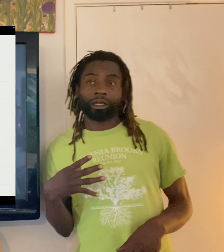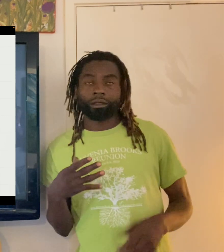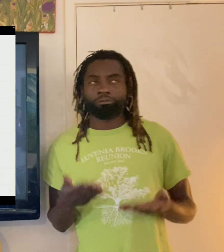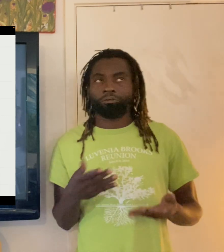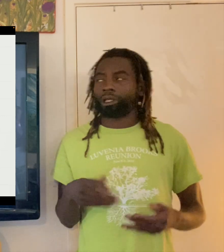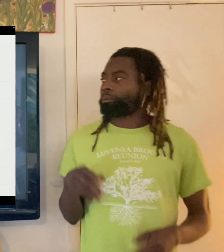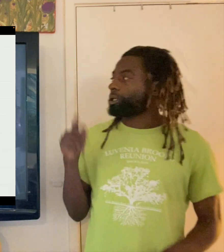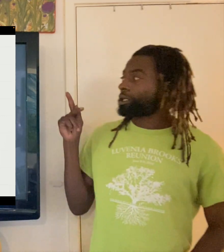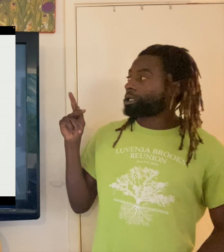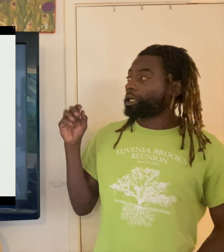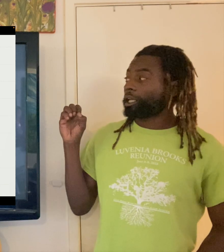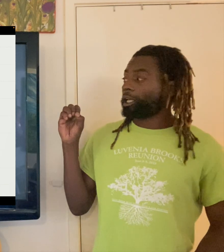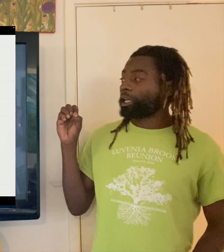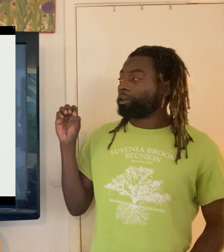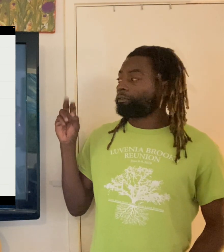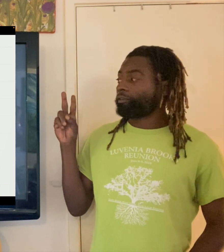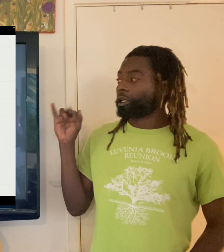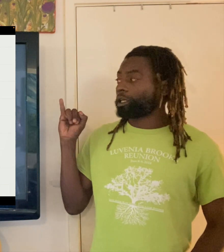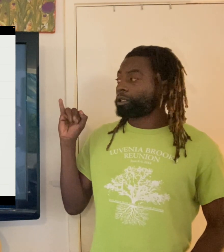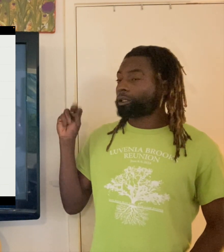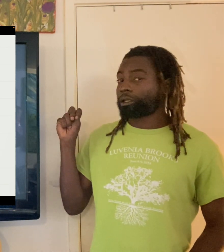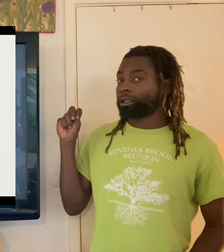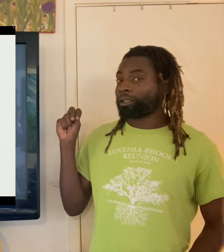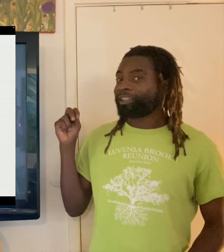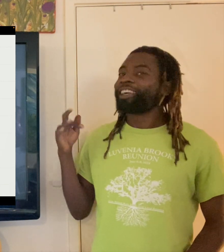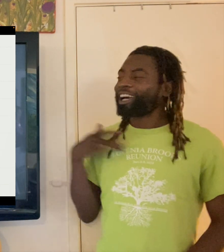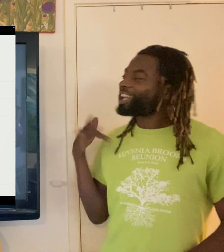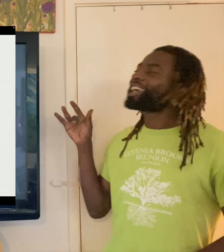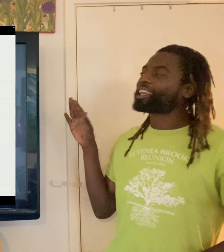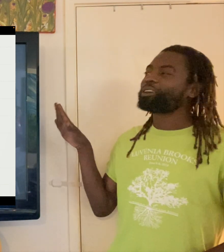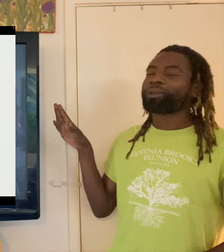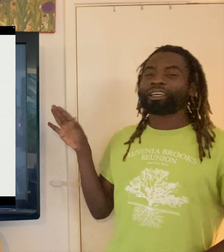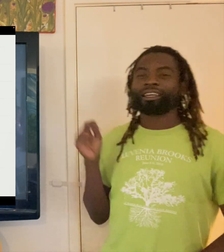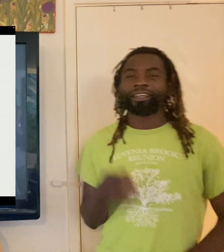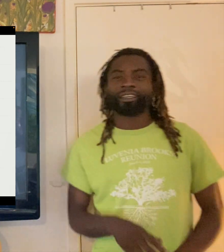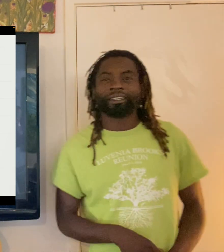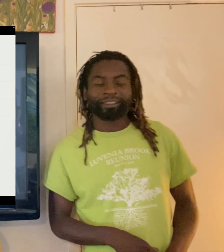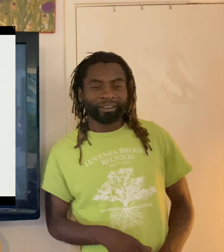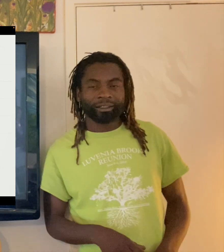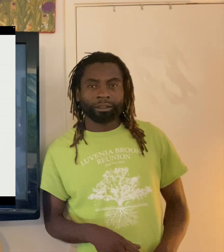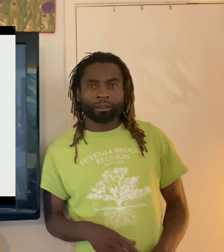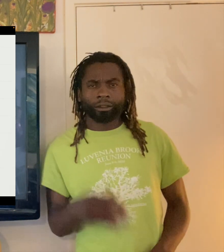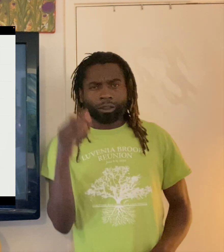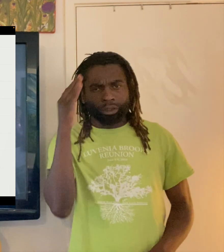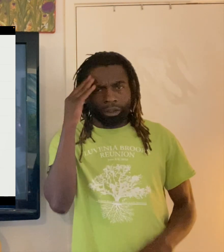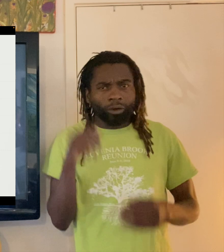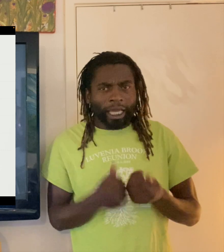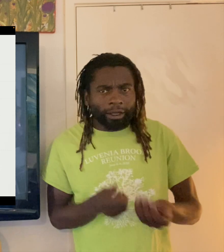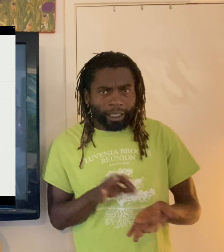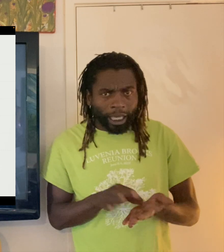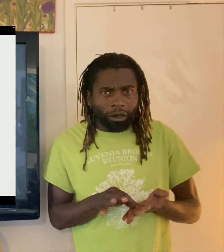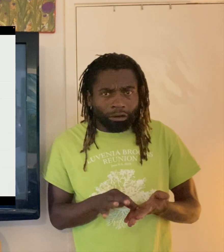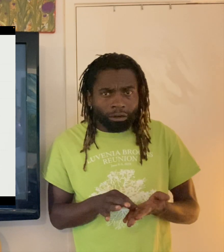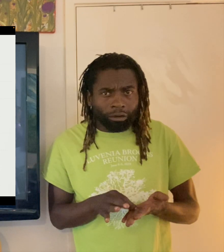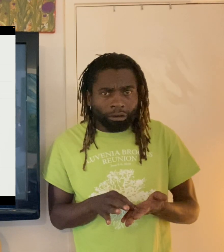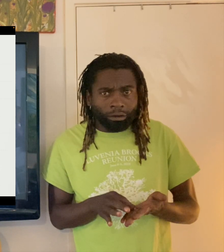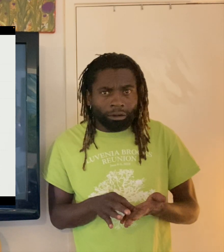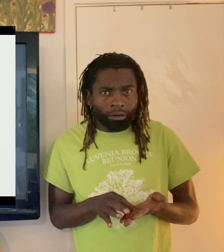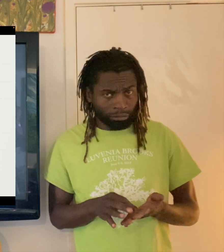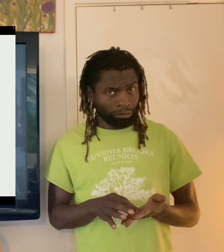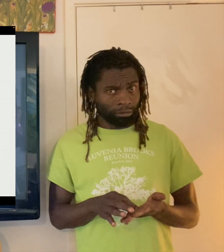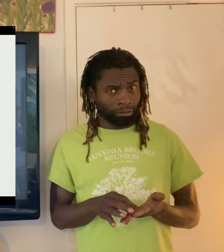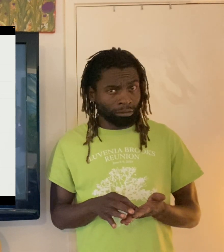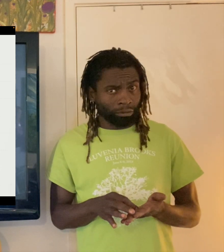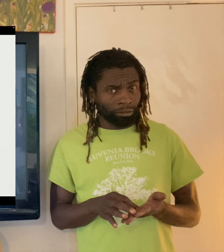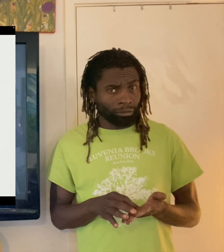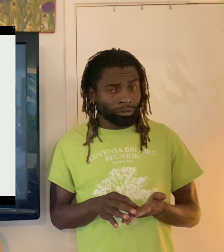maybe even Kevin. Huh, I really like Kevin. Okay, so we all know how to count things, right? Yes, of course you